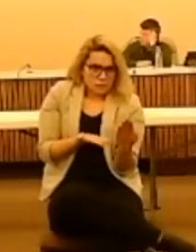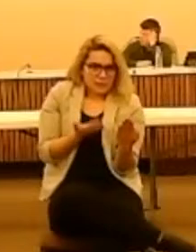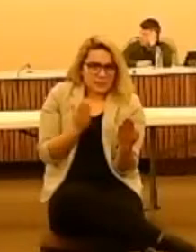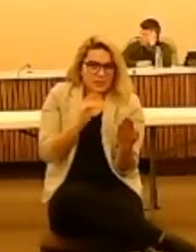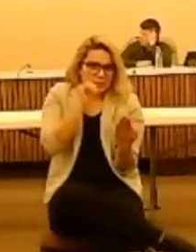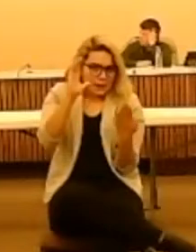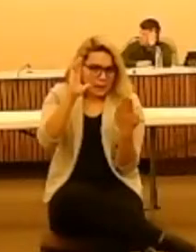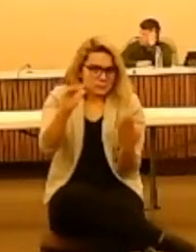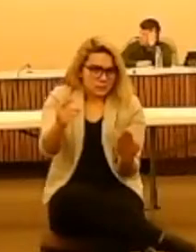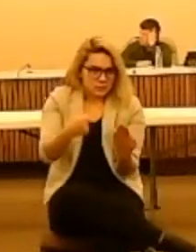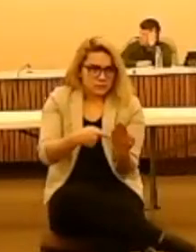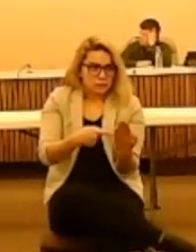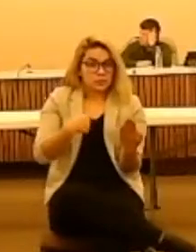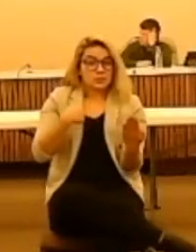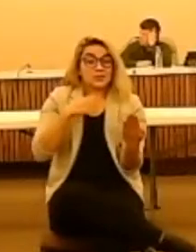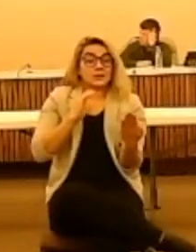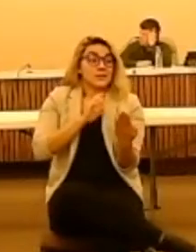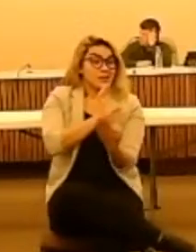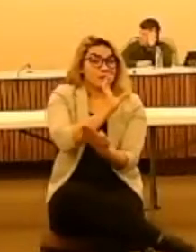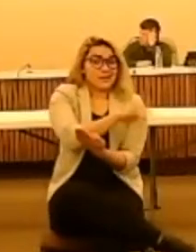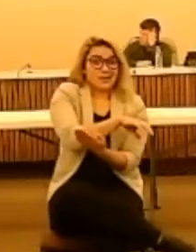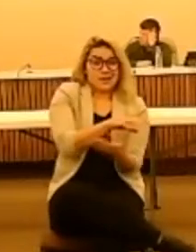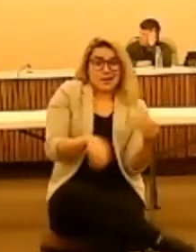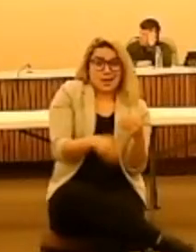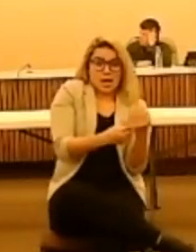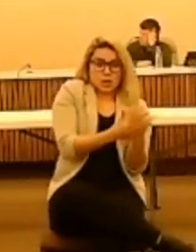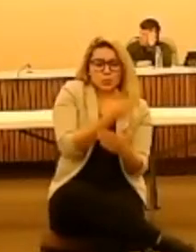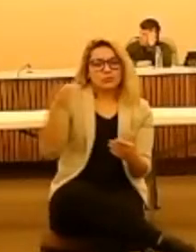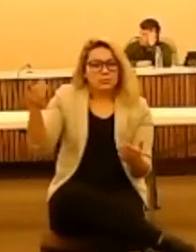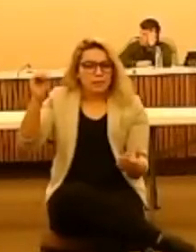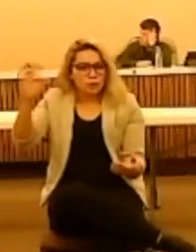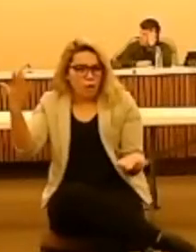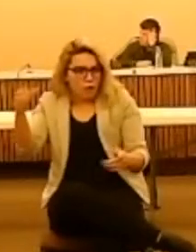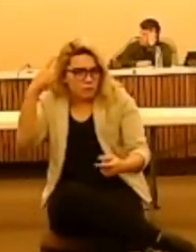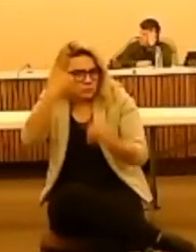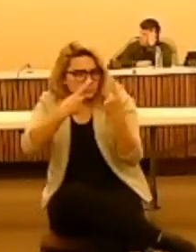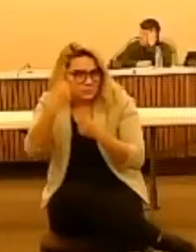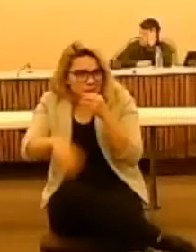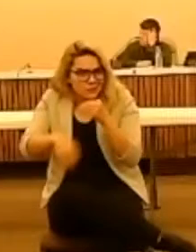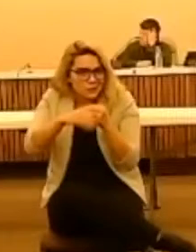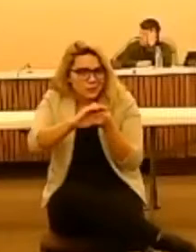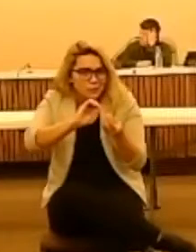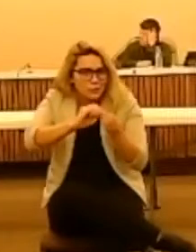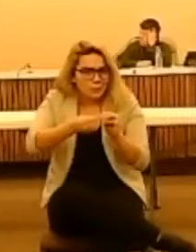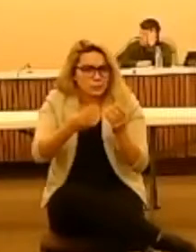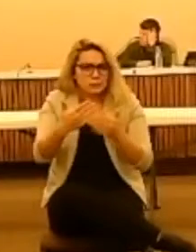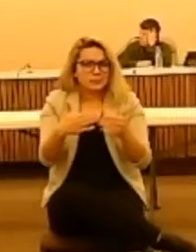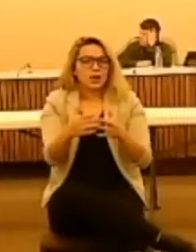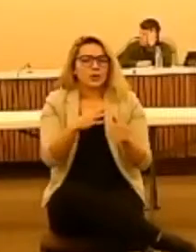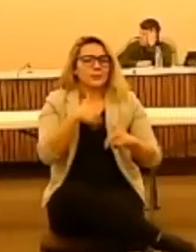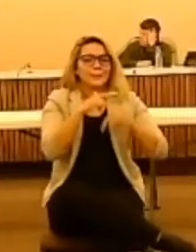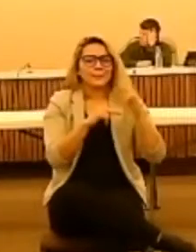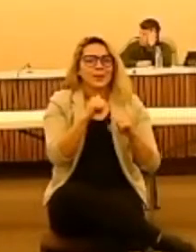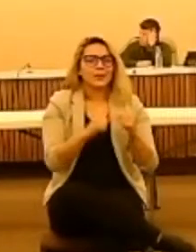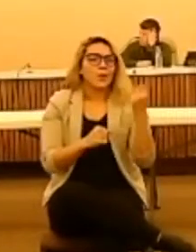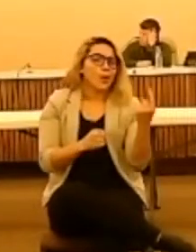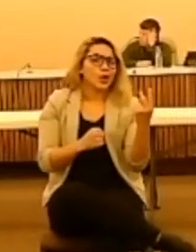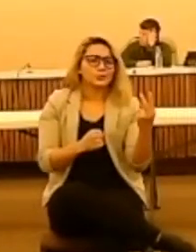trips that we would generate. So whether we're 40, 120, or 200 units is going to have minimal impact in that